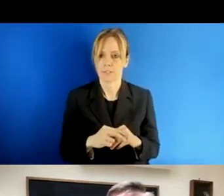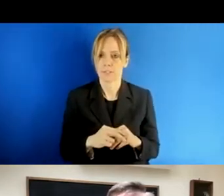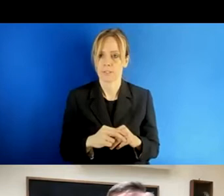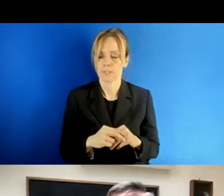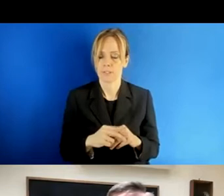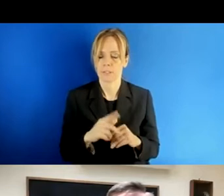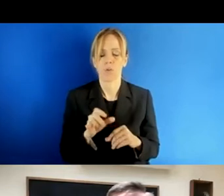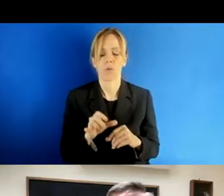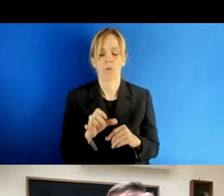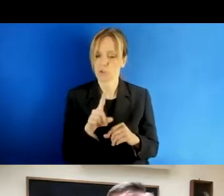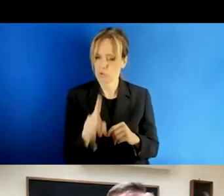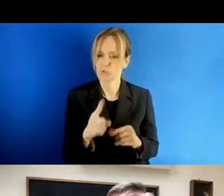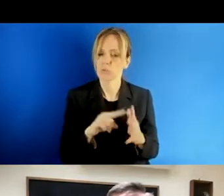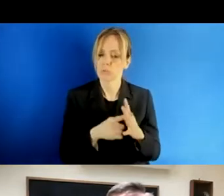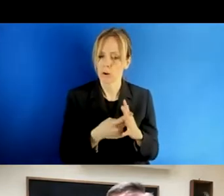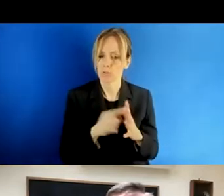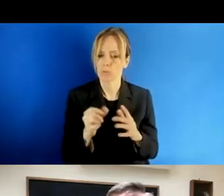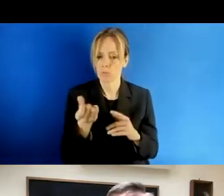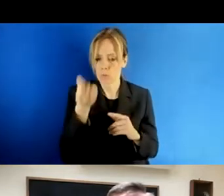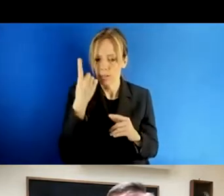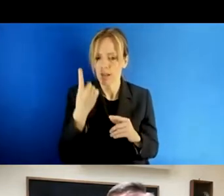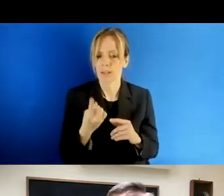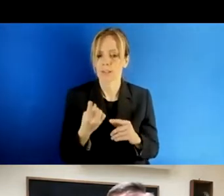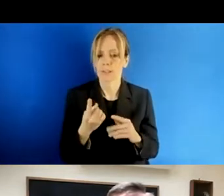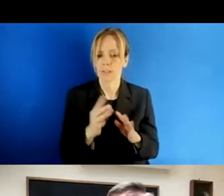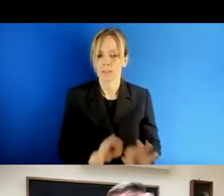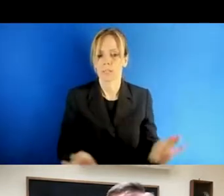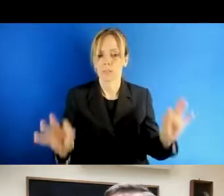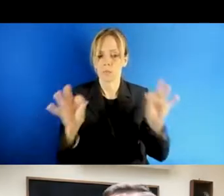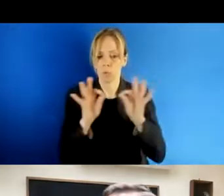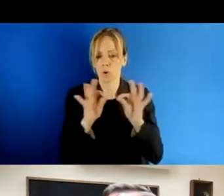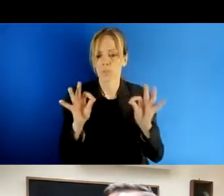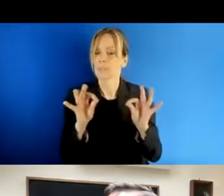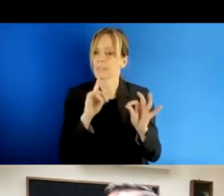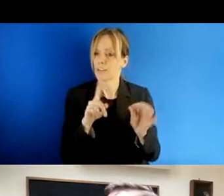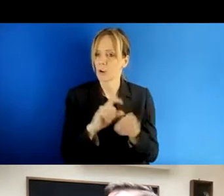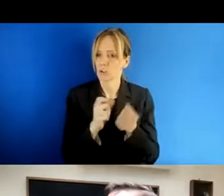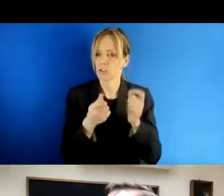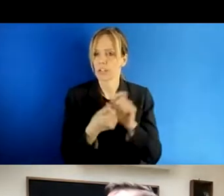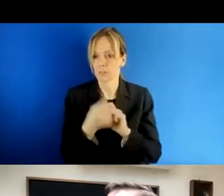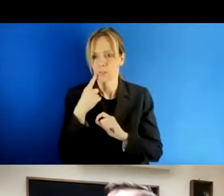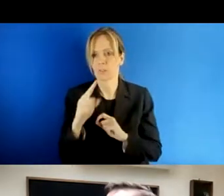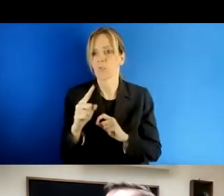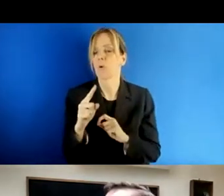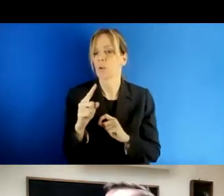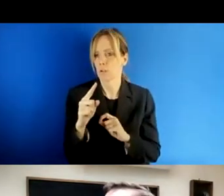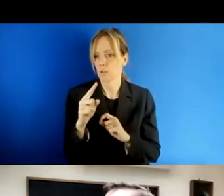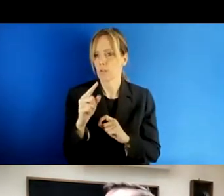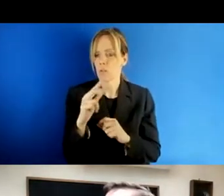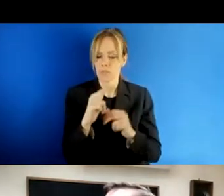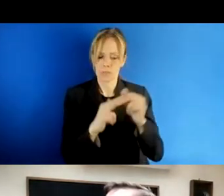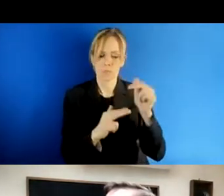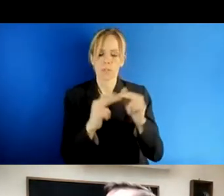just the importance, just that the changes to the built environment that the ADA pushed have